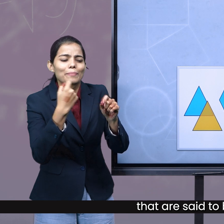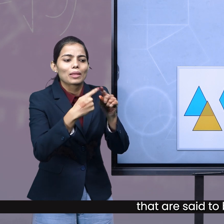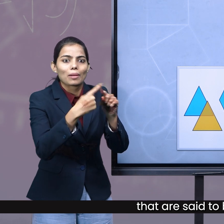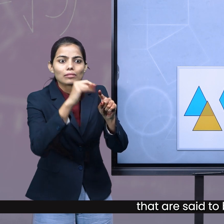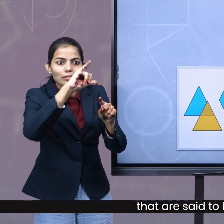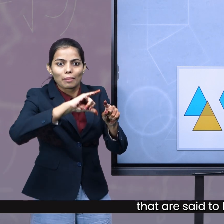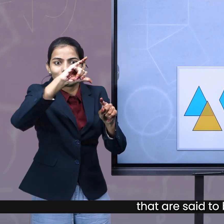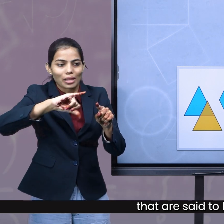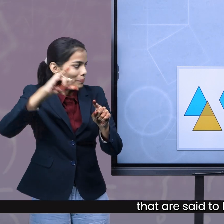congruent.